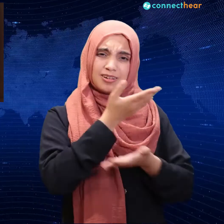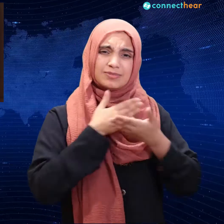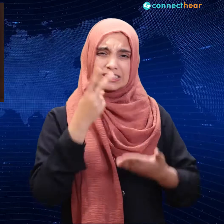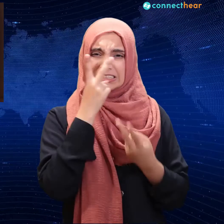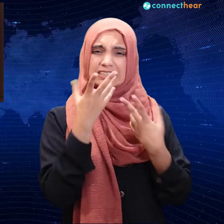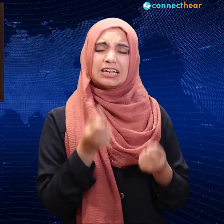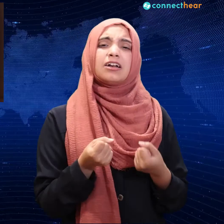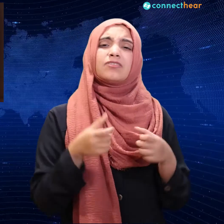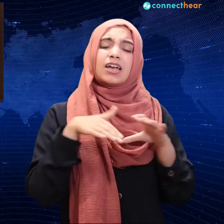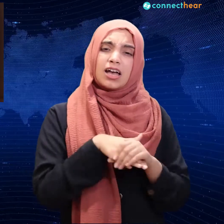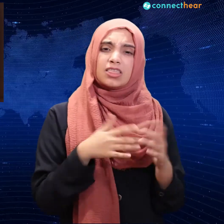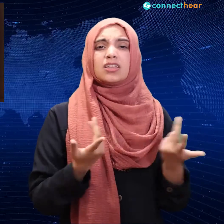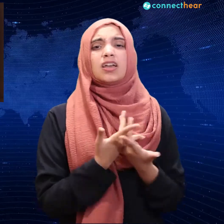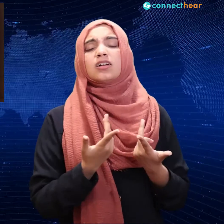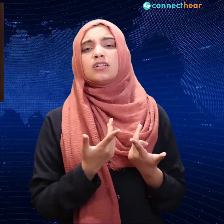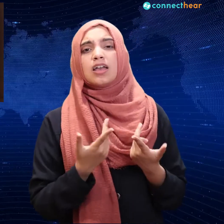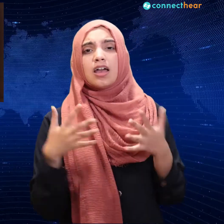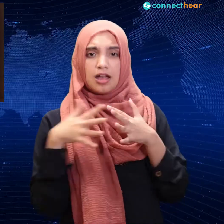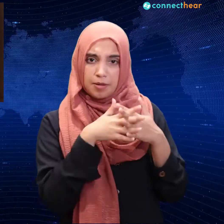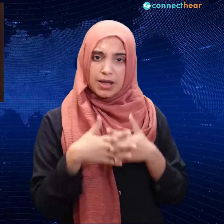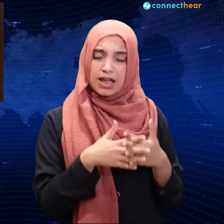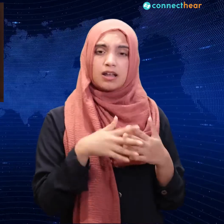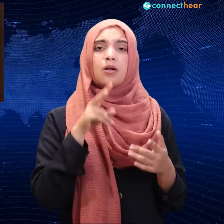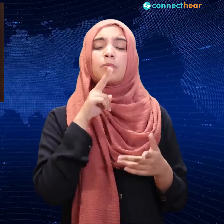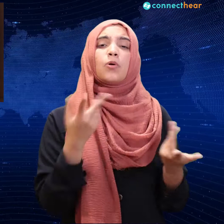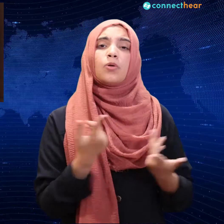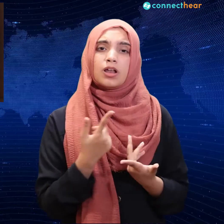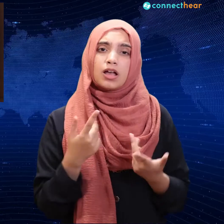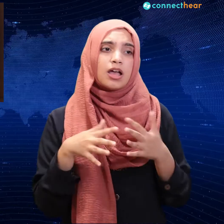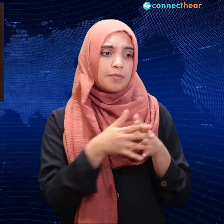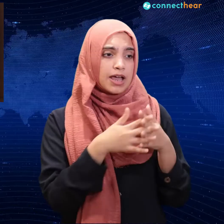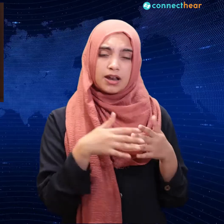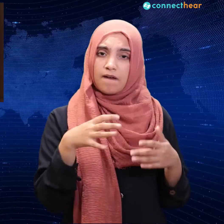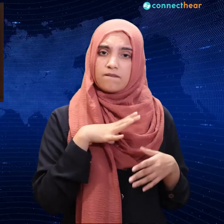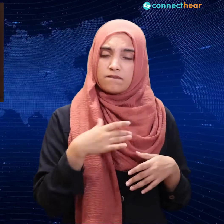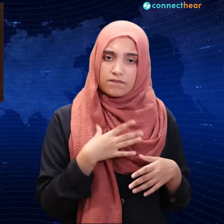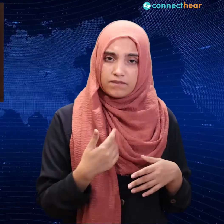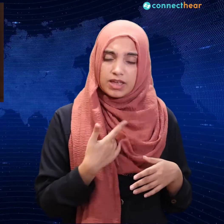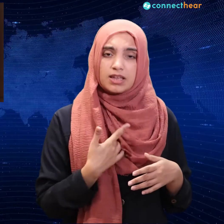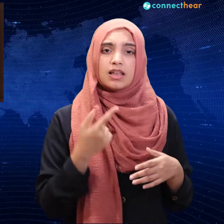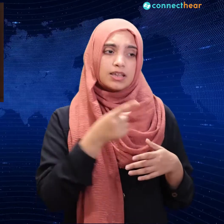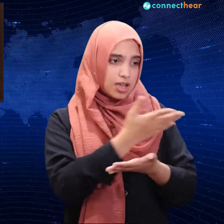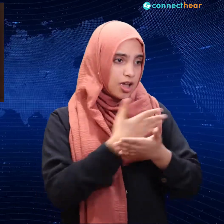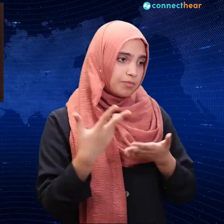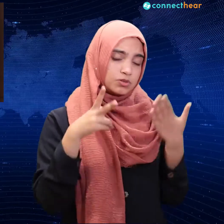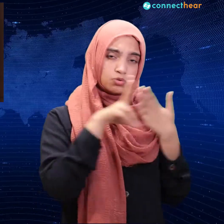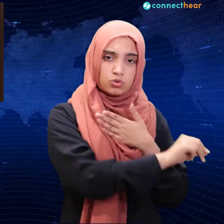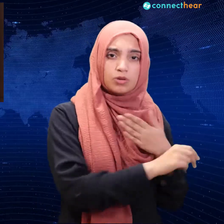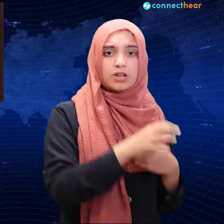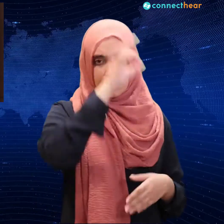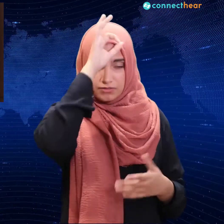this level. The US felt that we were supposed to make them win the war in Afghanistan, which